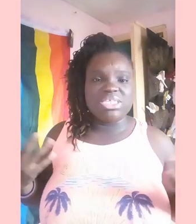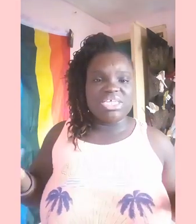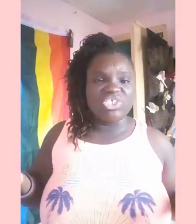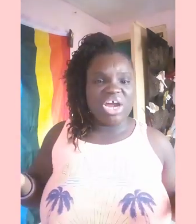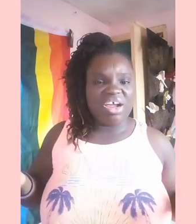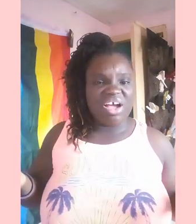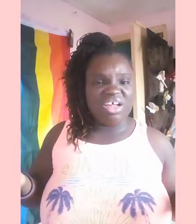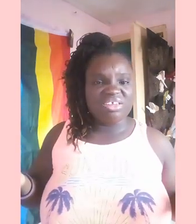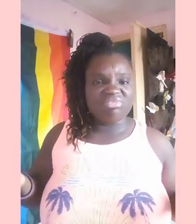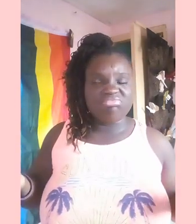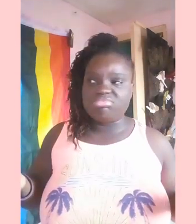say jargon,